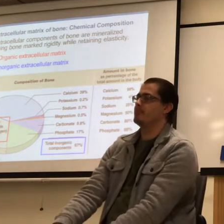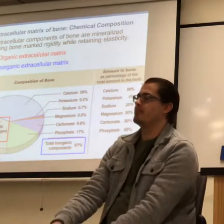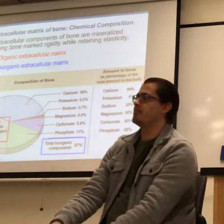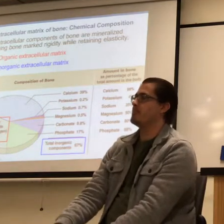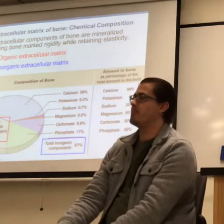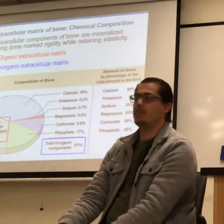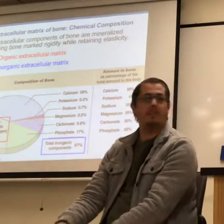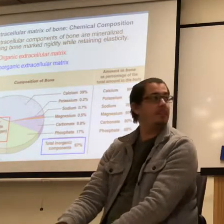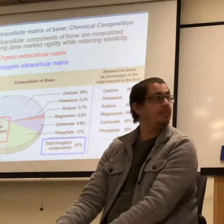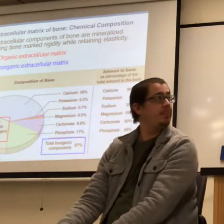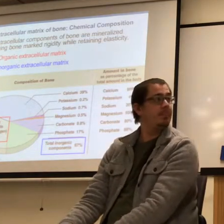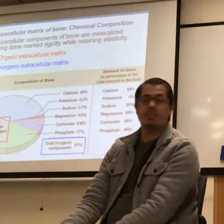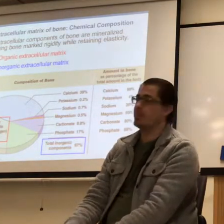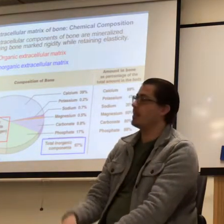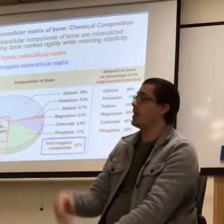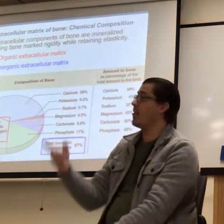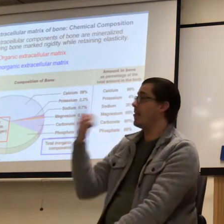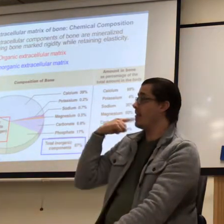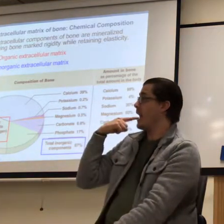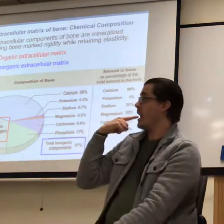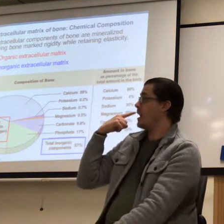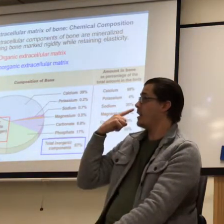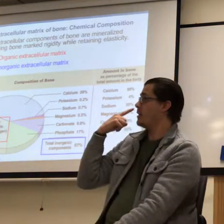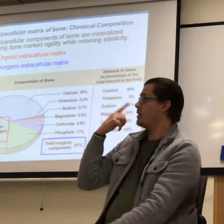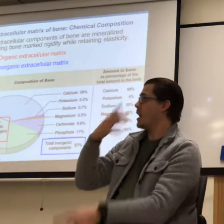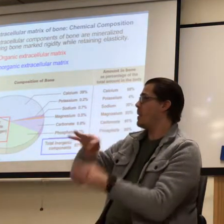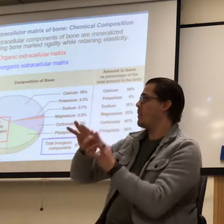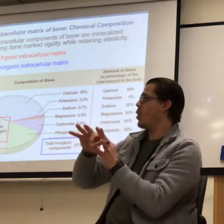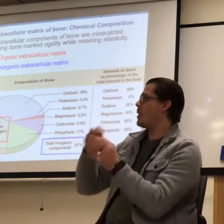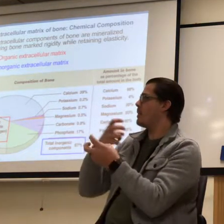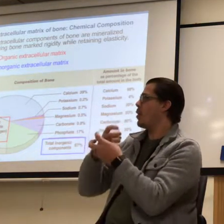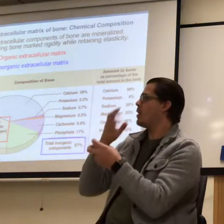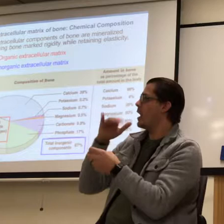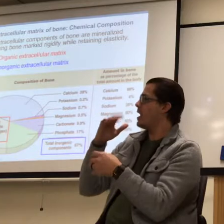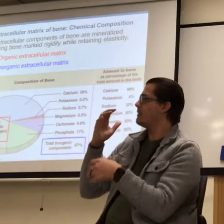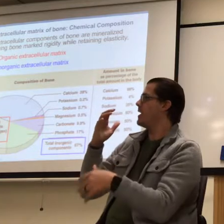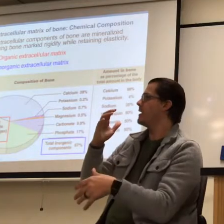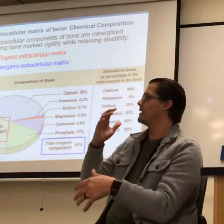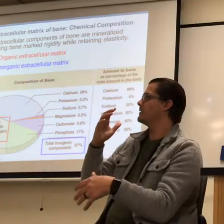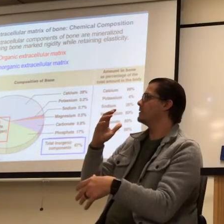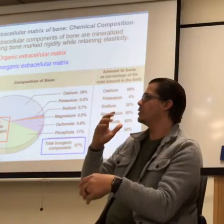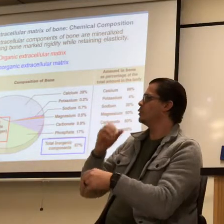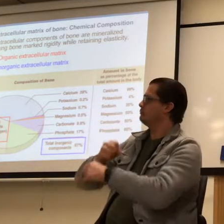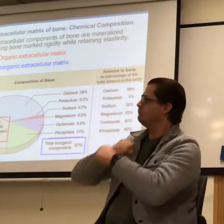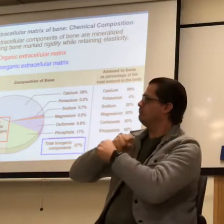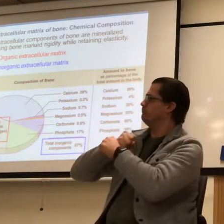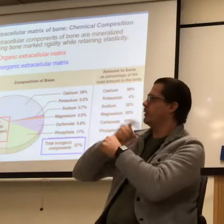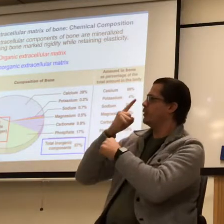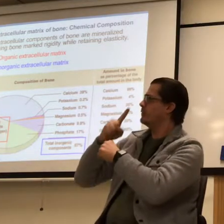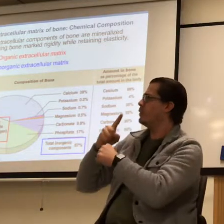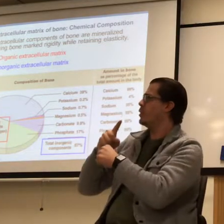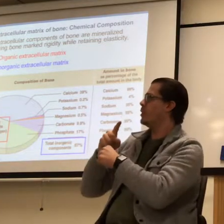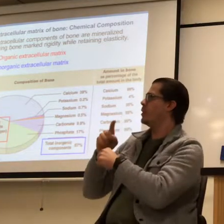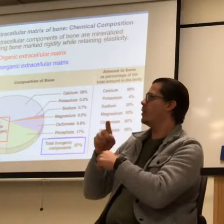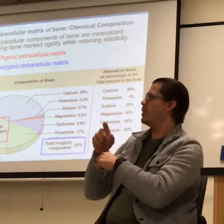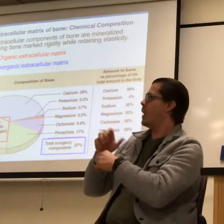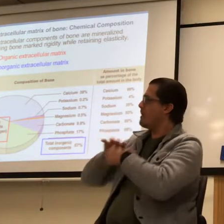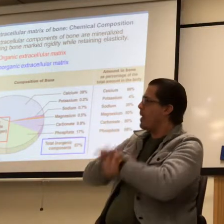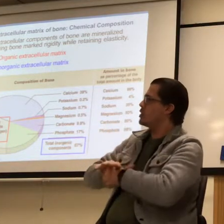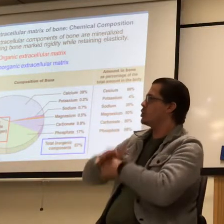And it's this part of bone that gives max resistance to mechanical stresses on the body.